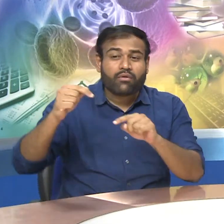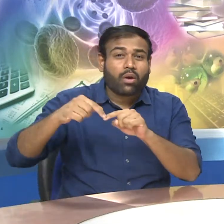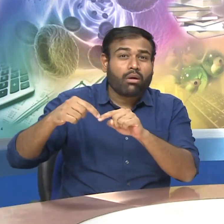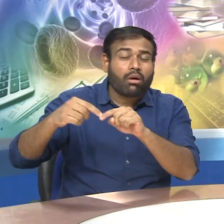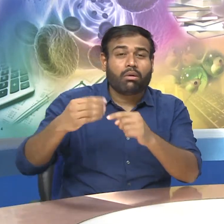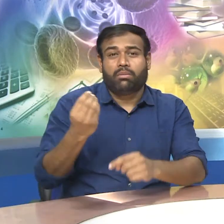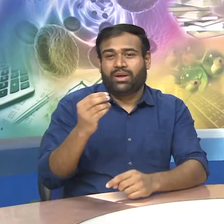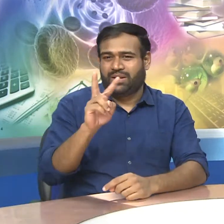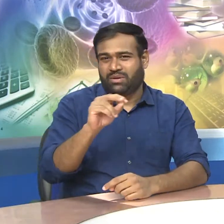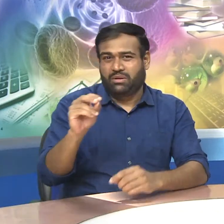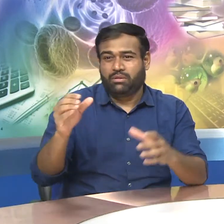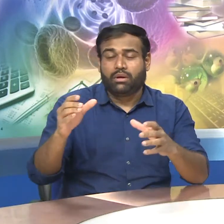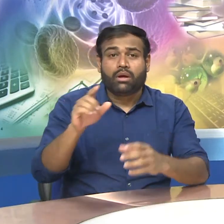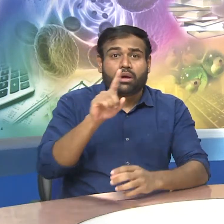to the Parliament.